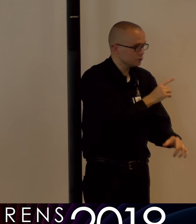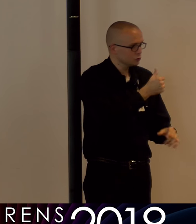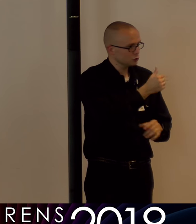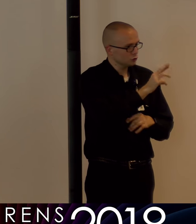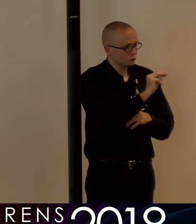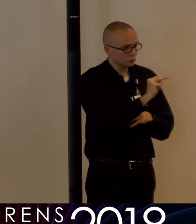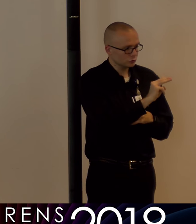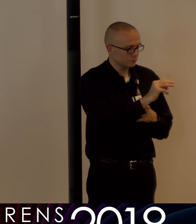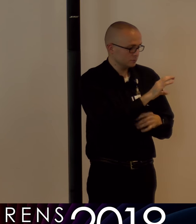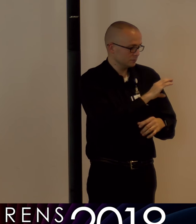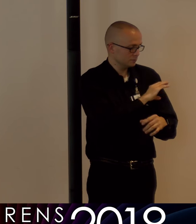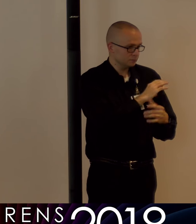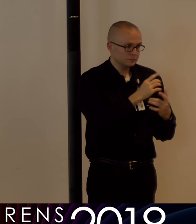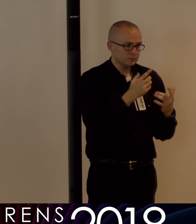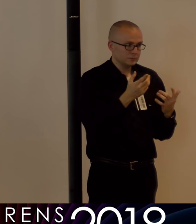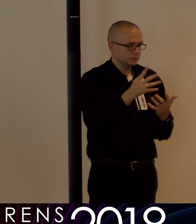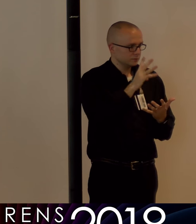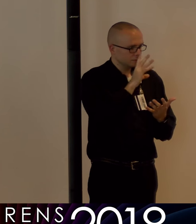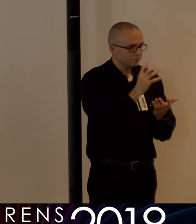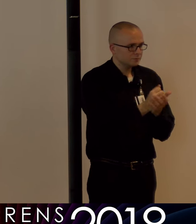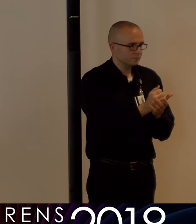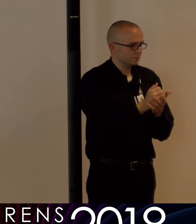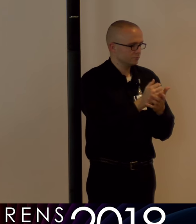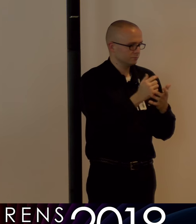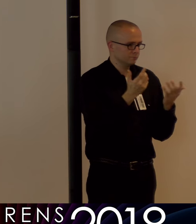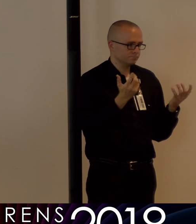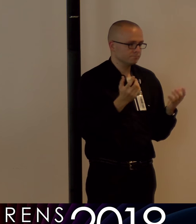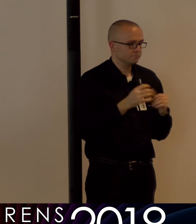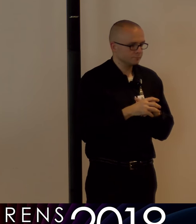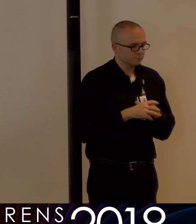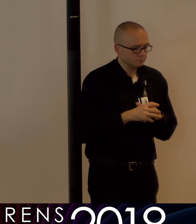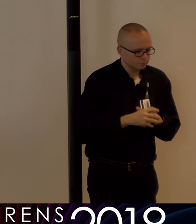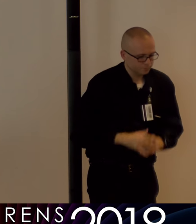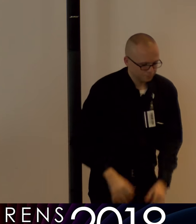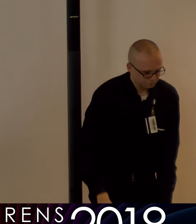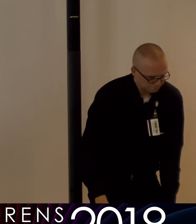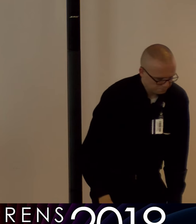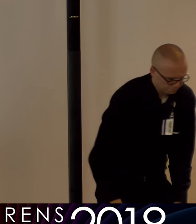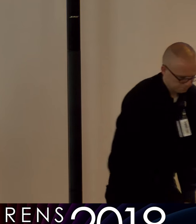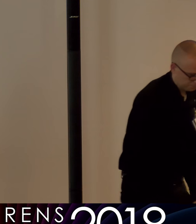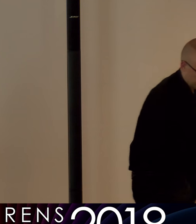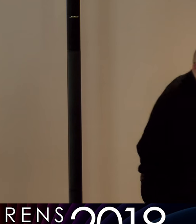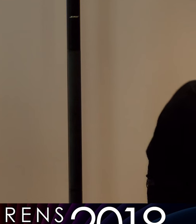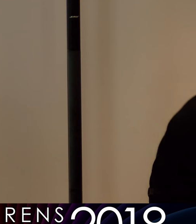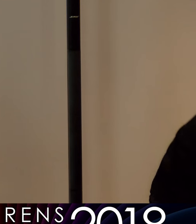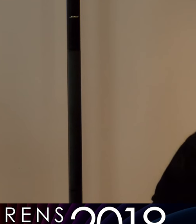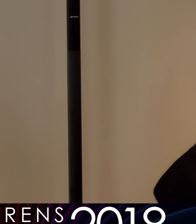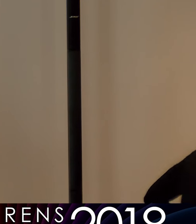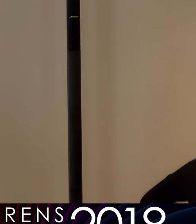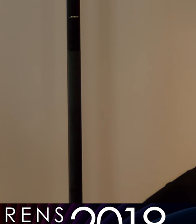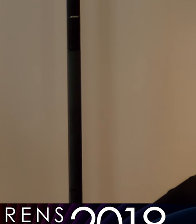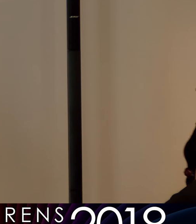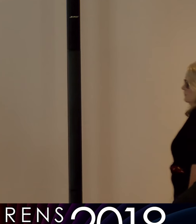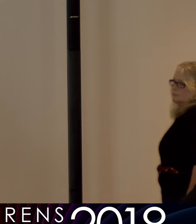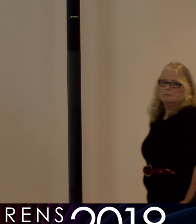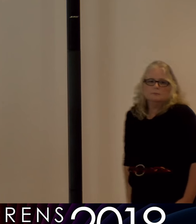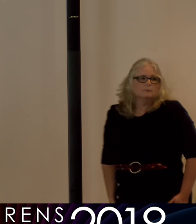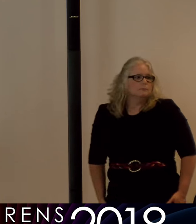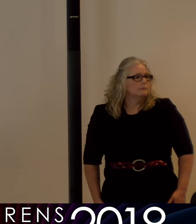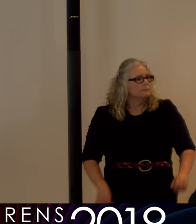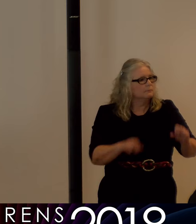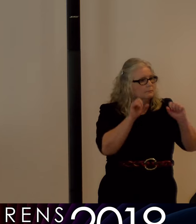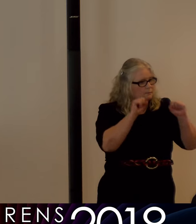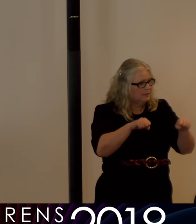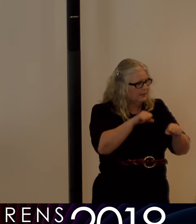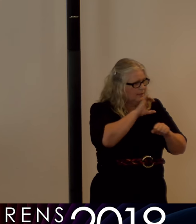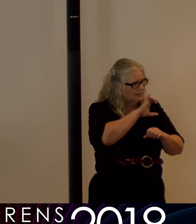cells? I mean, it's fascinating. Can CHD7 activity be changed by drugs? You know, CHD7 is